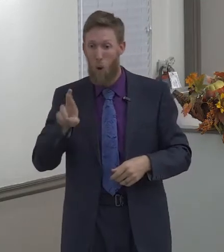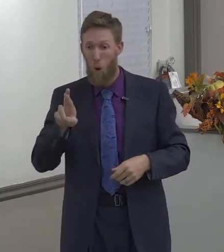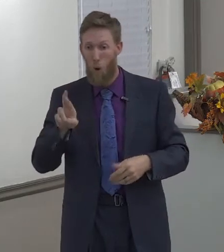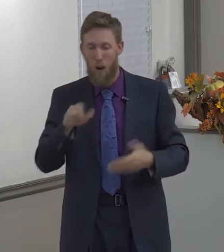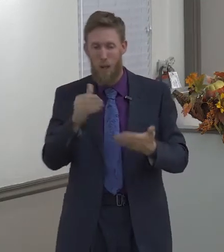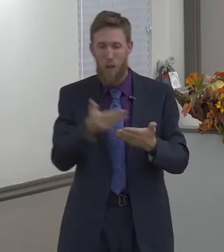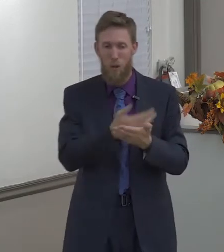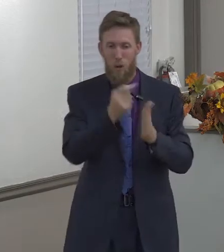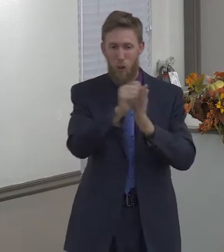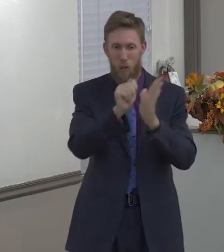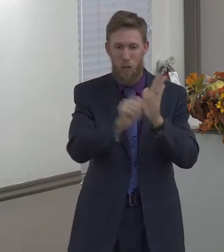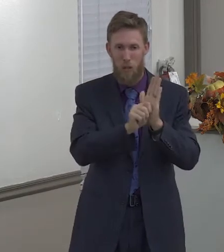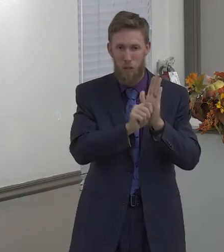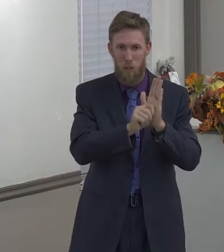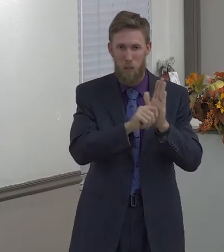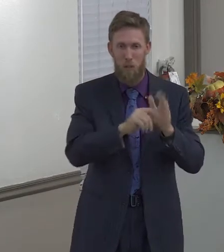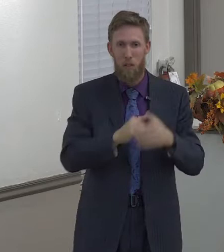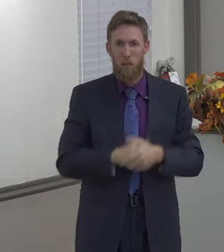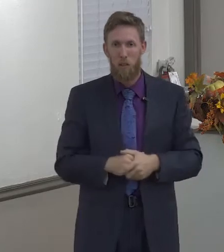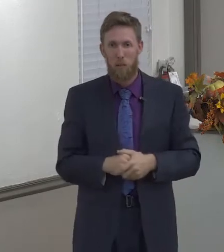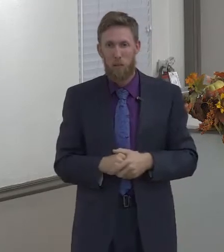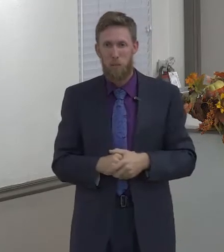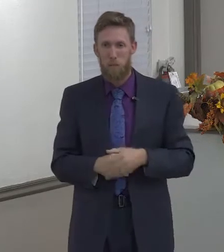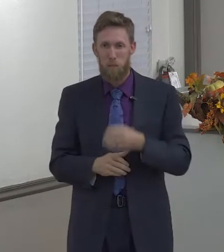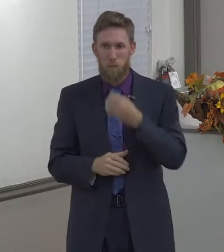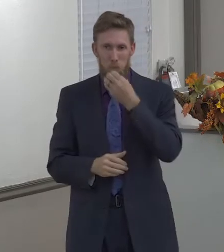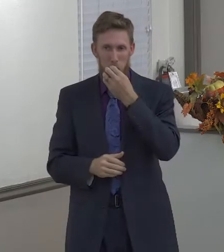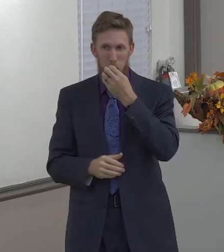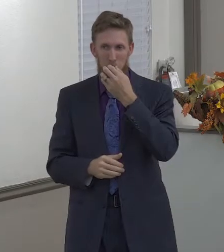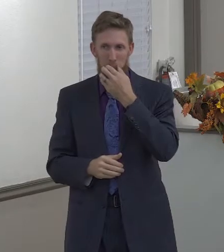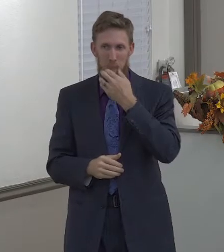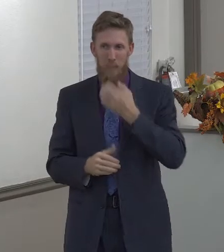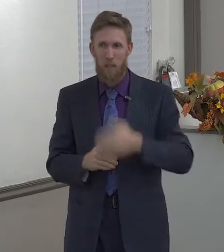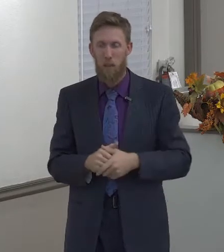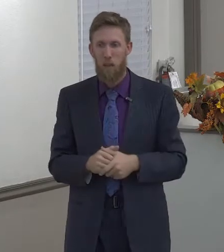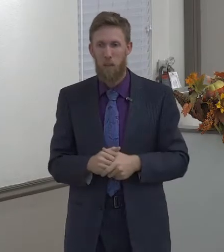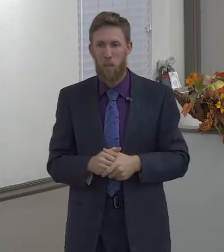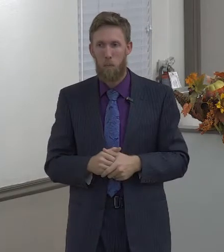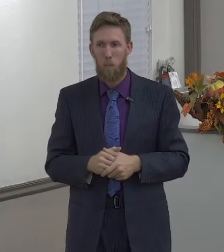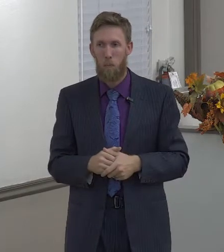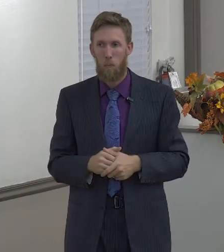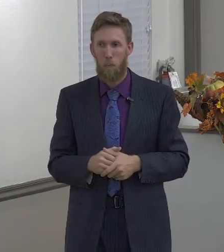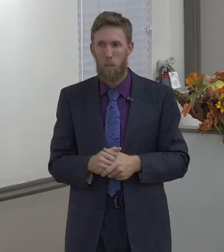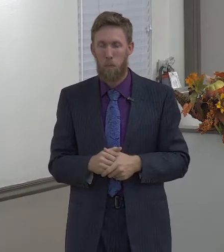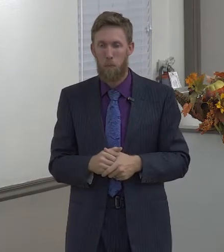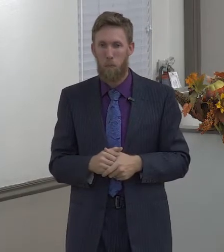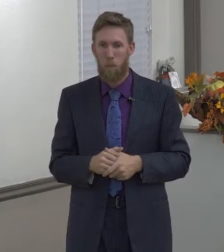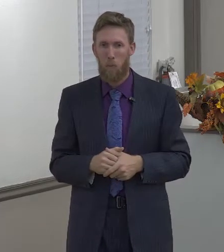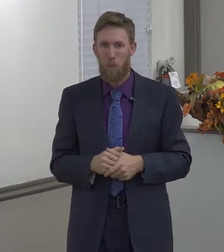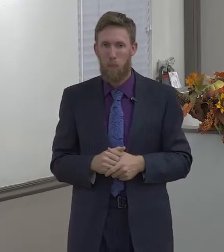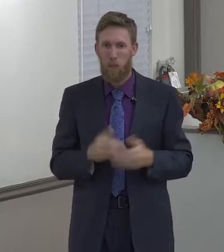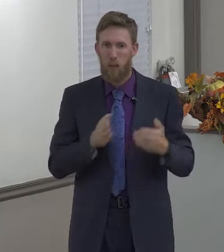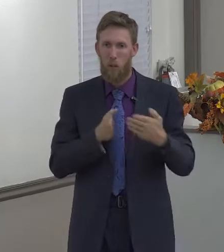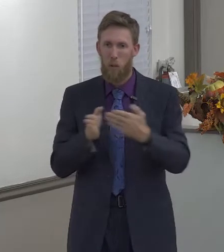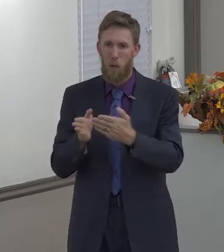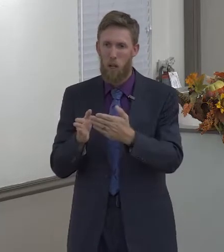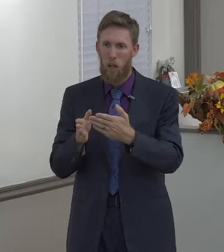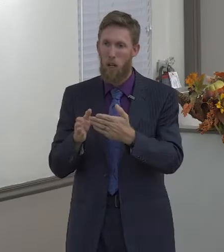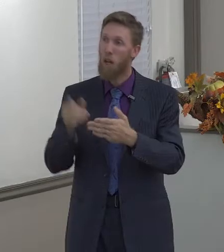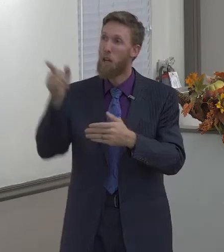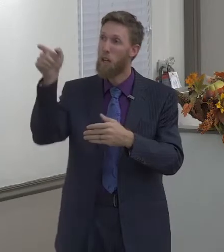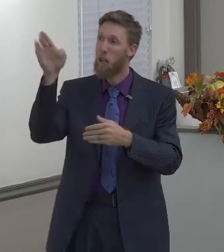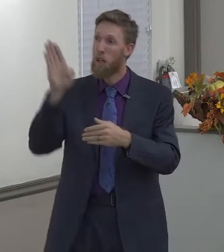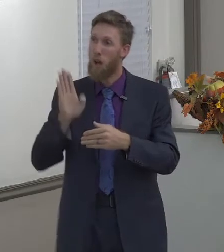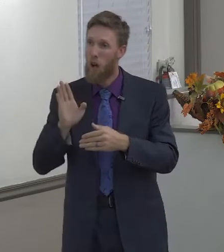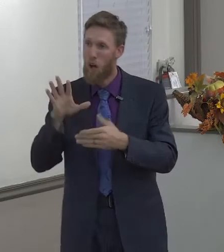God chose to describe it. And we'll see in a little bit, a little later, that he chose a few other metaphors